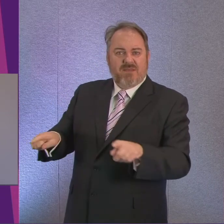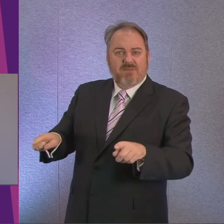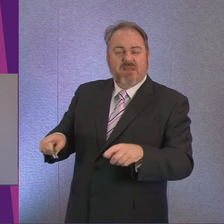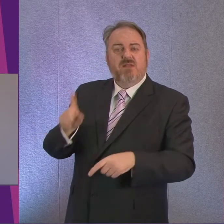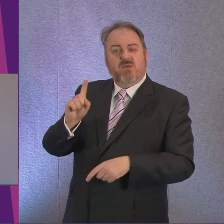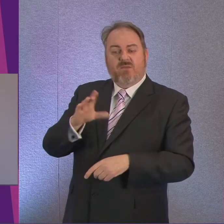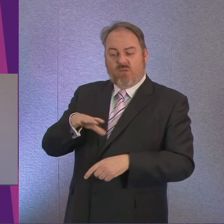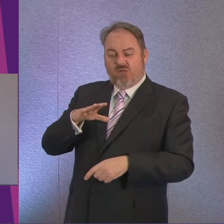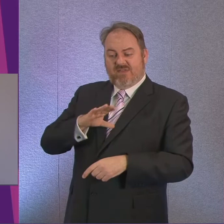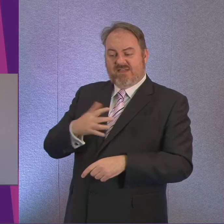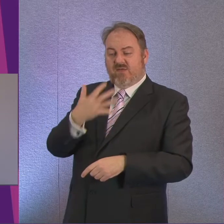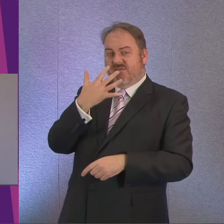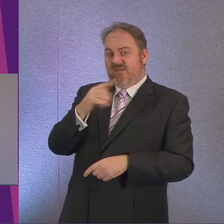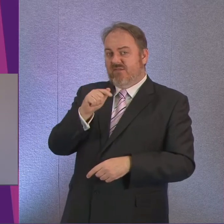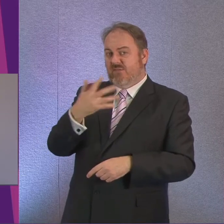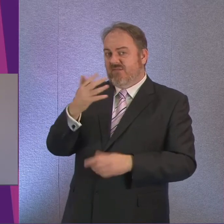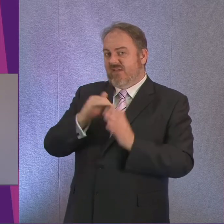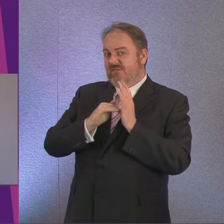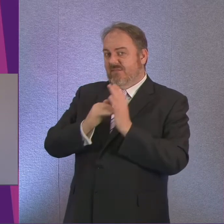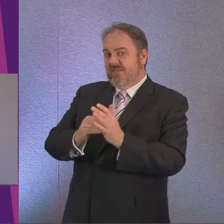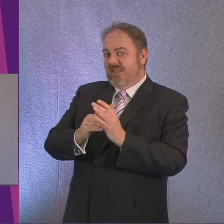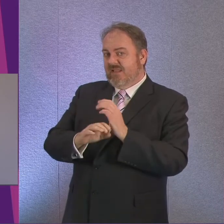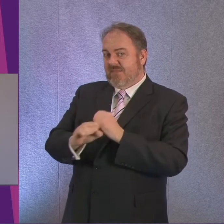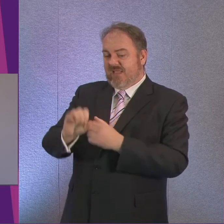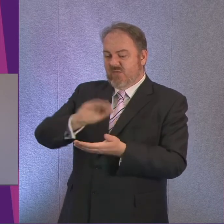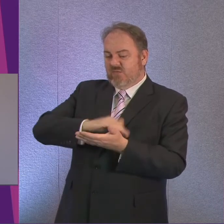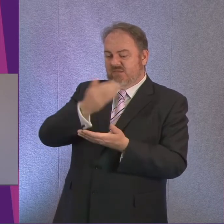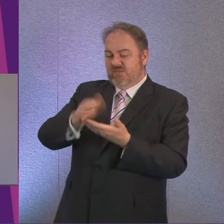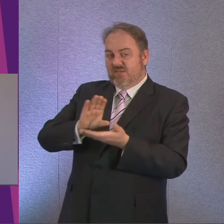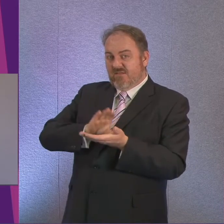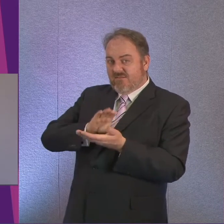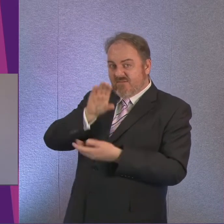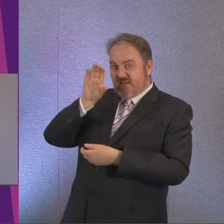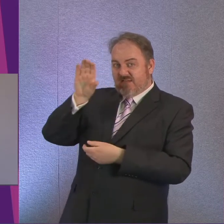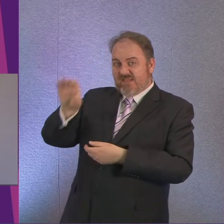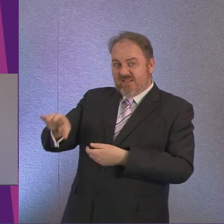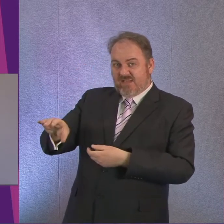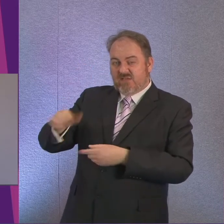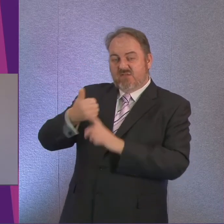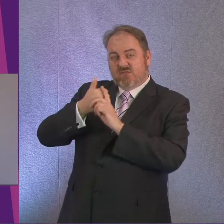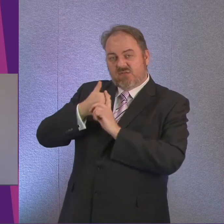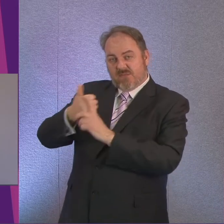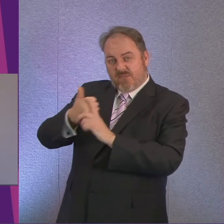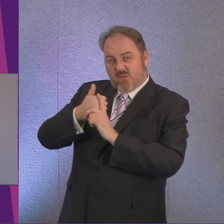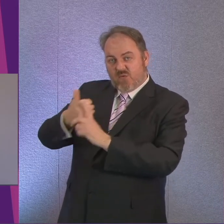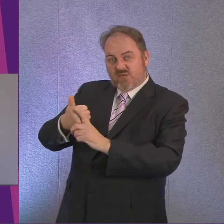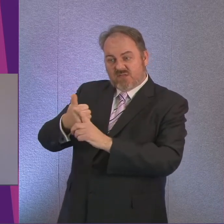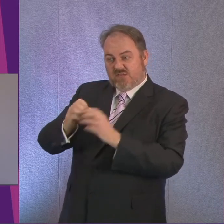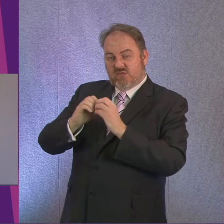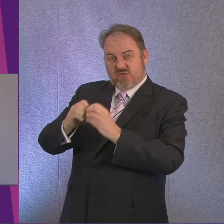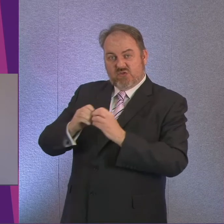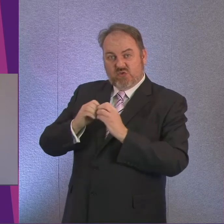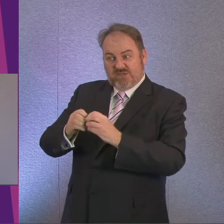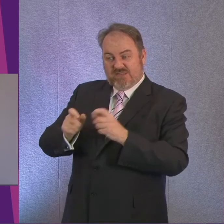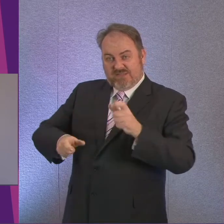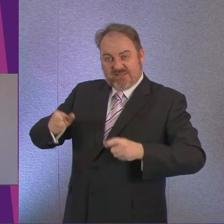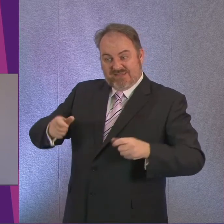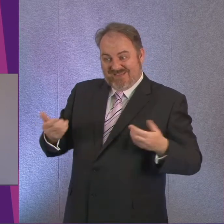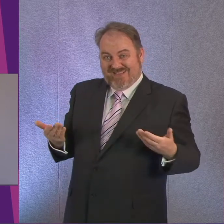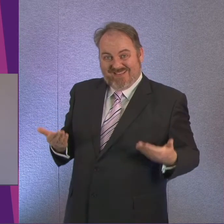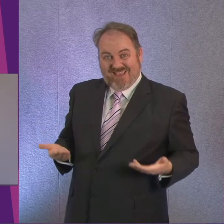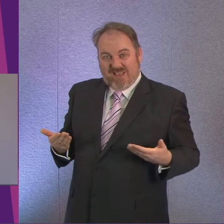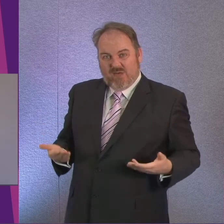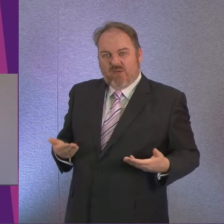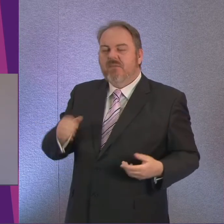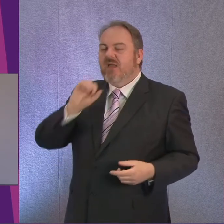we've already announced, we are of course looking for further opportunities to support our students at this time, and I will certainly look